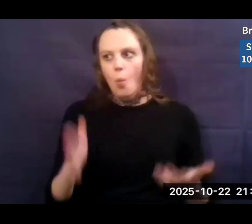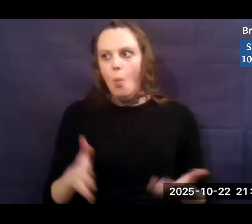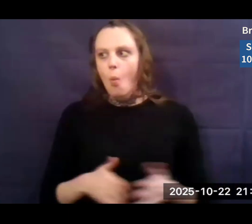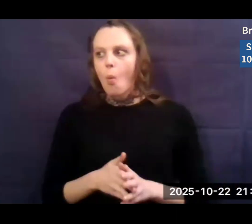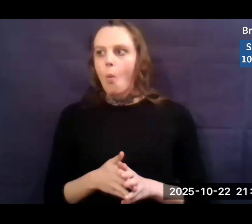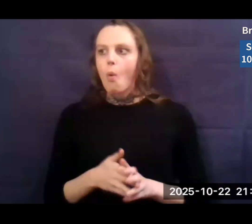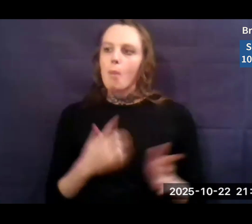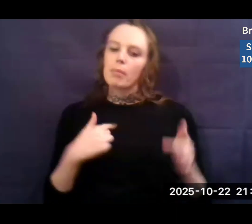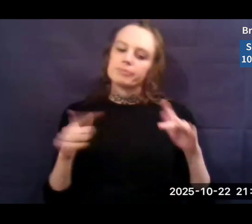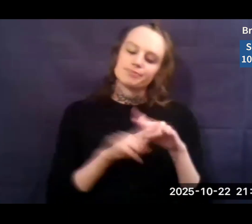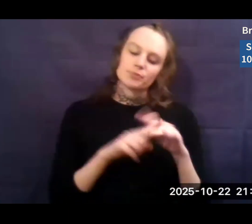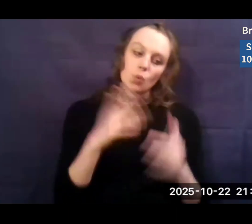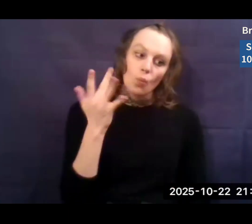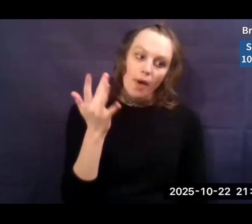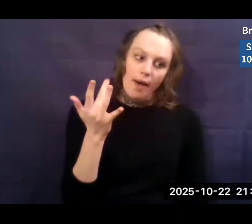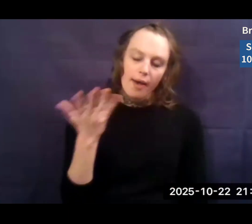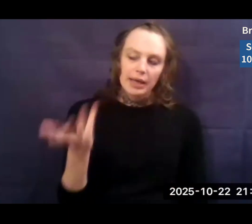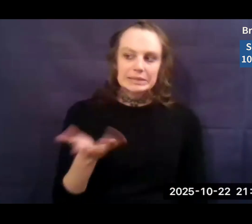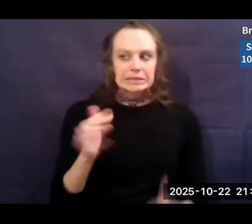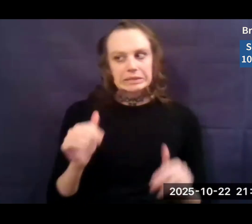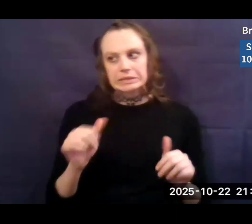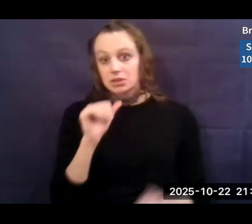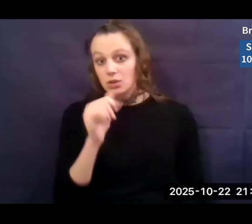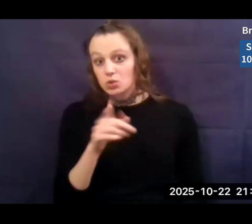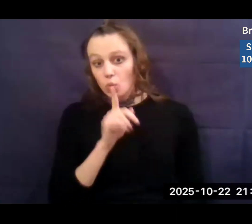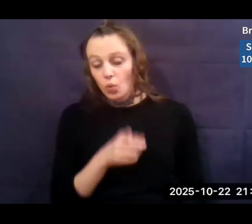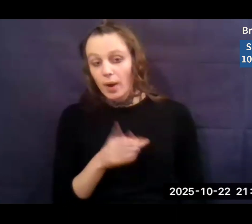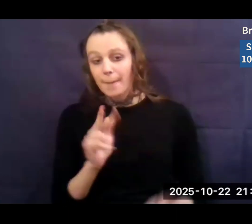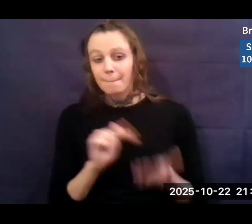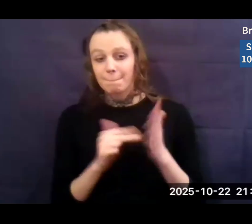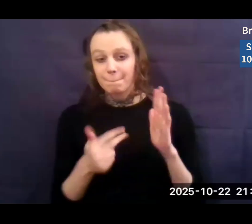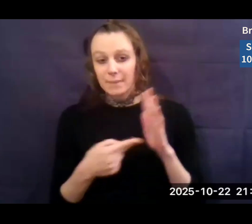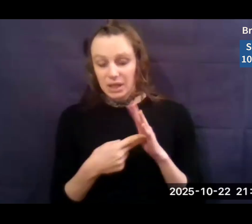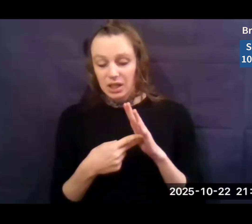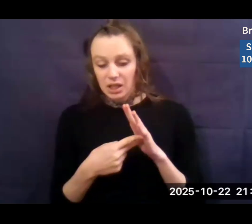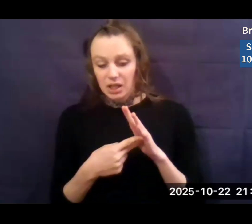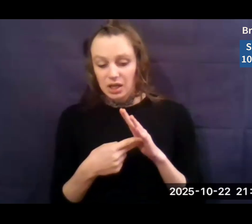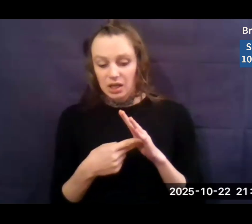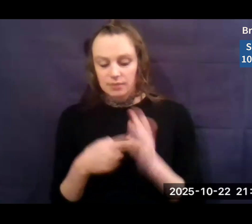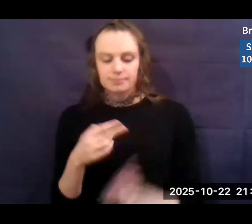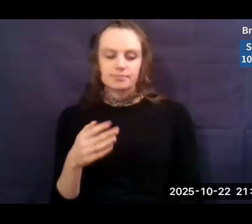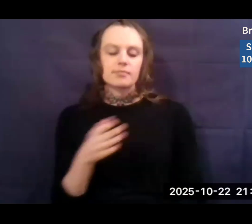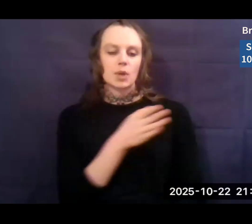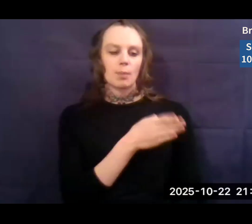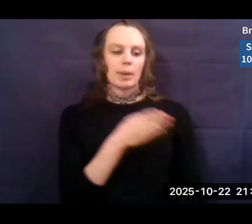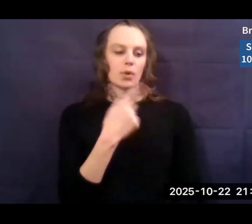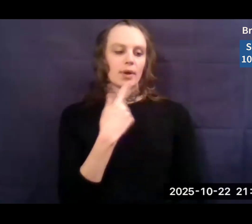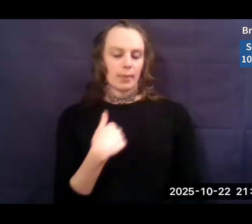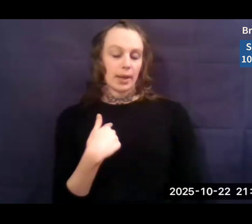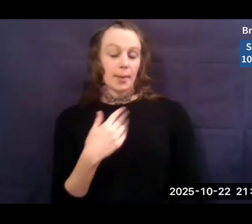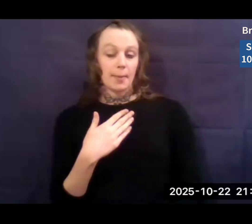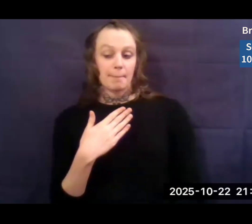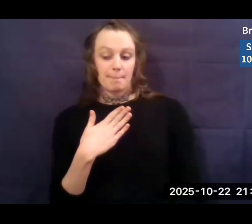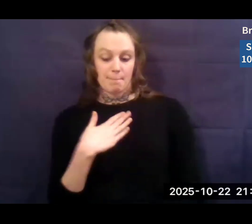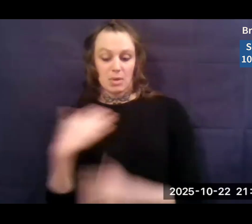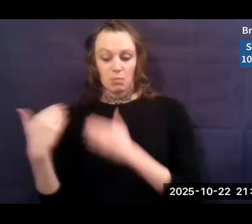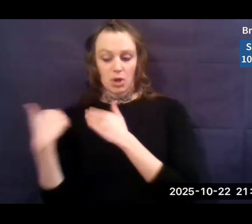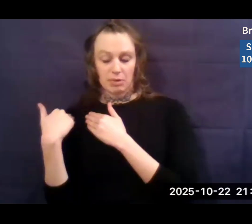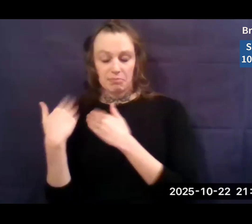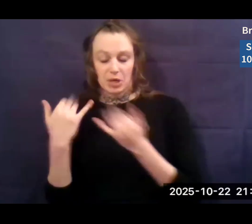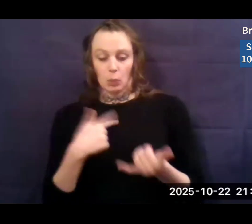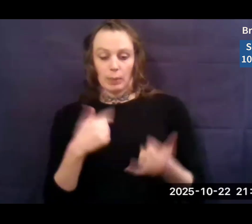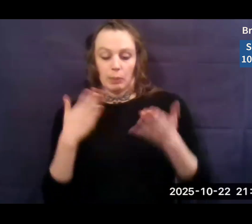being somewhere is, um, the big book tells me that my job as a person in recovery